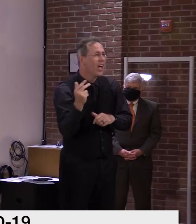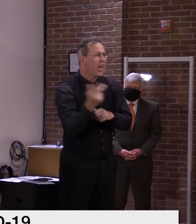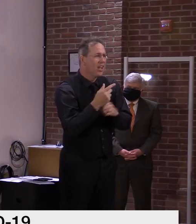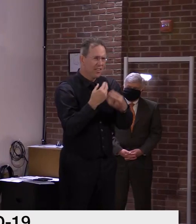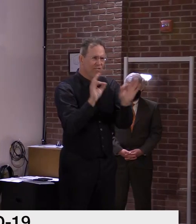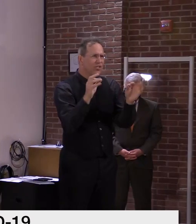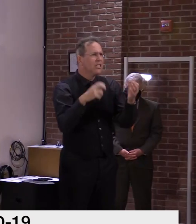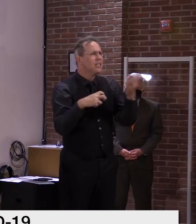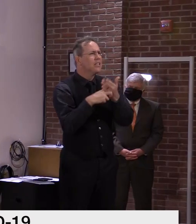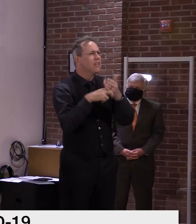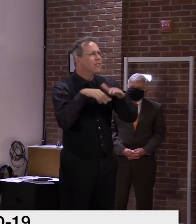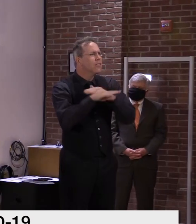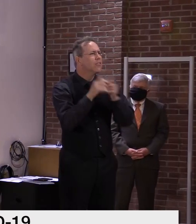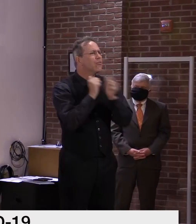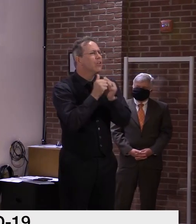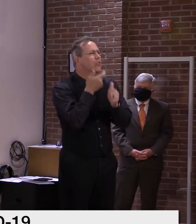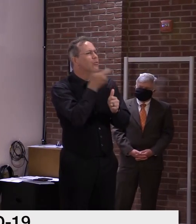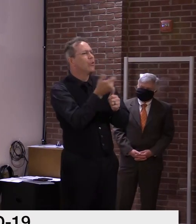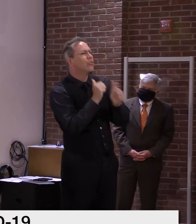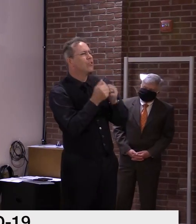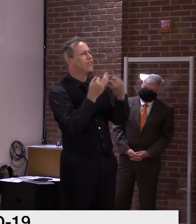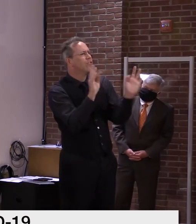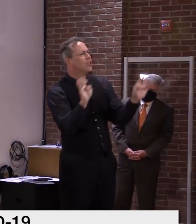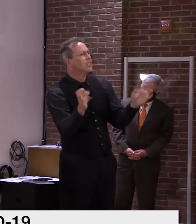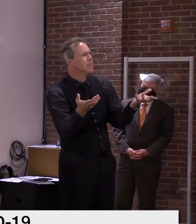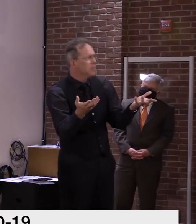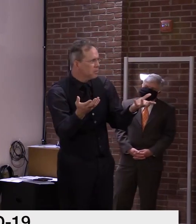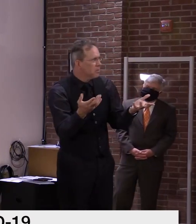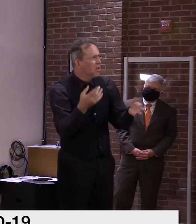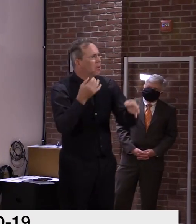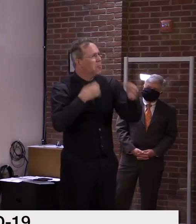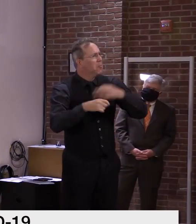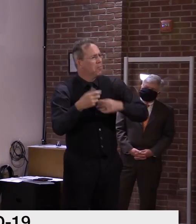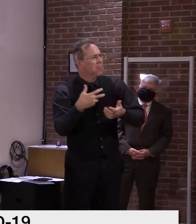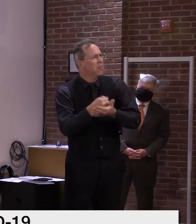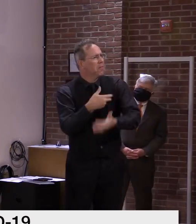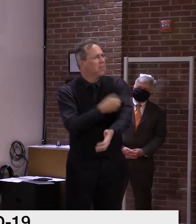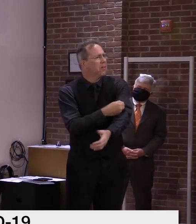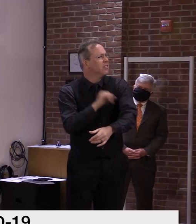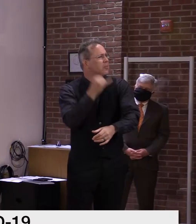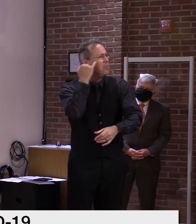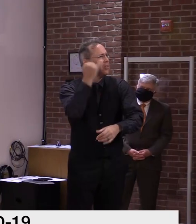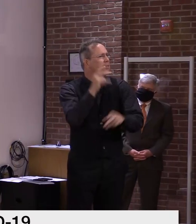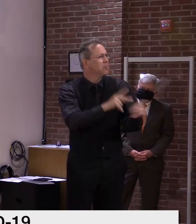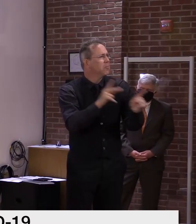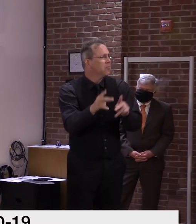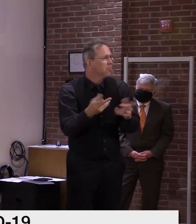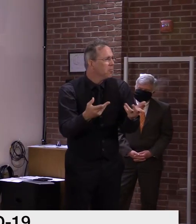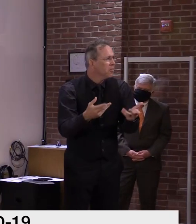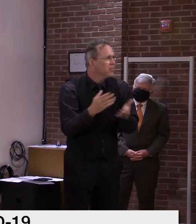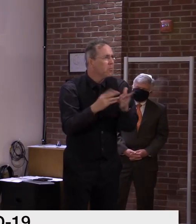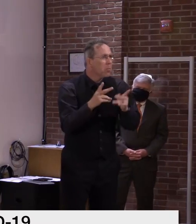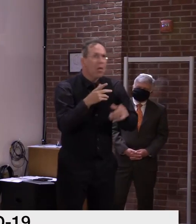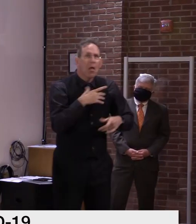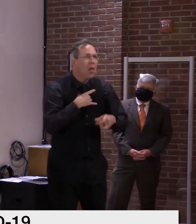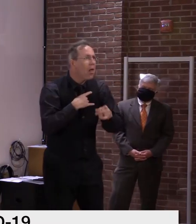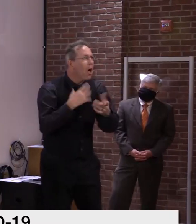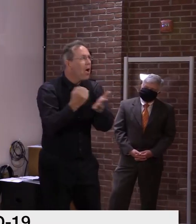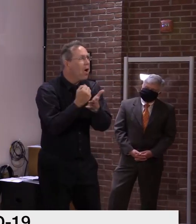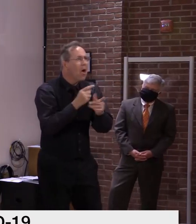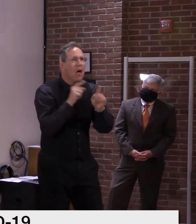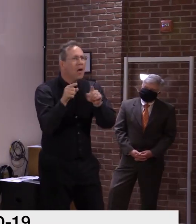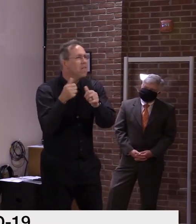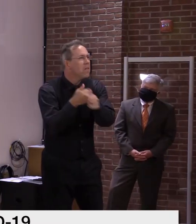their vaccination. And I anticipate that we'll hear more from business groups. And I've heard from